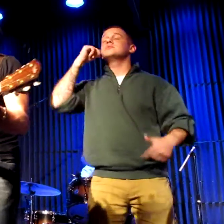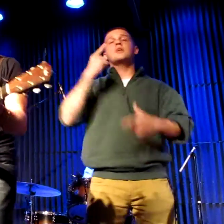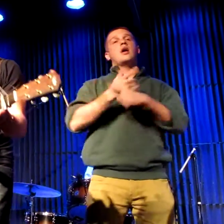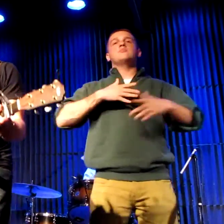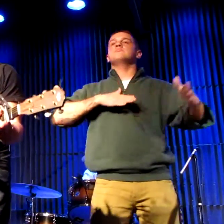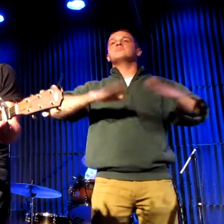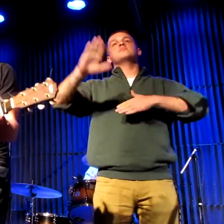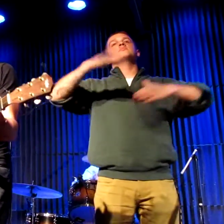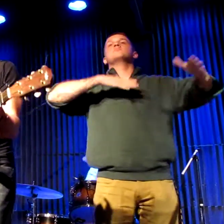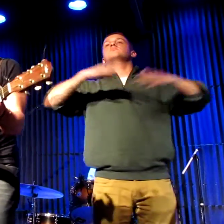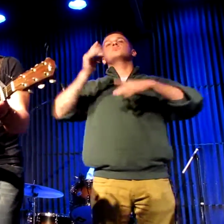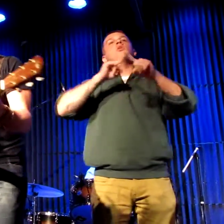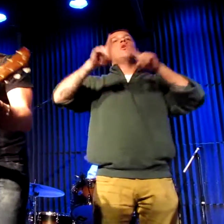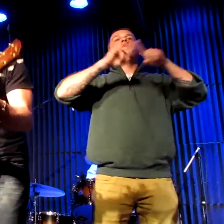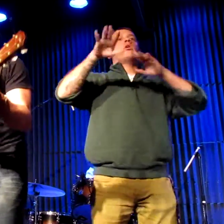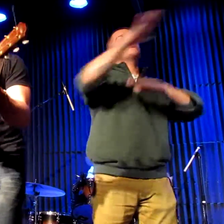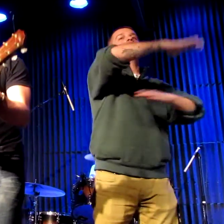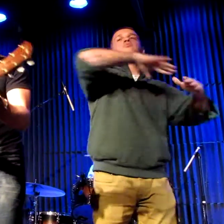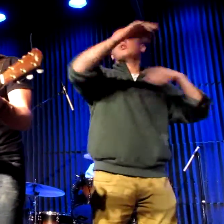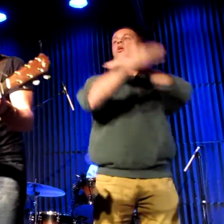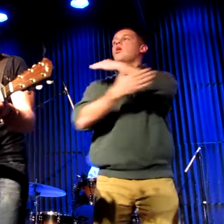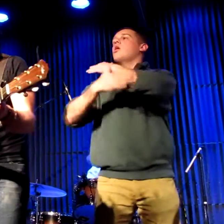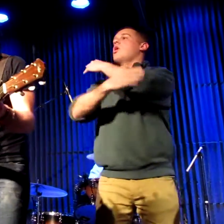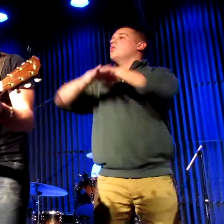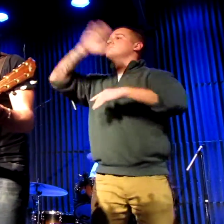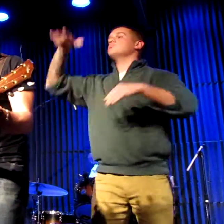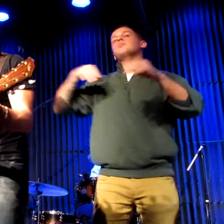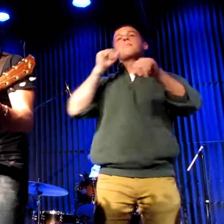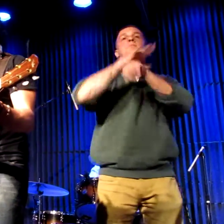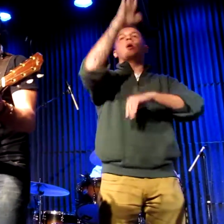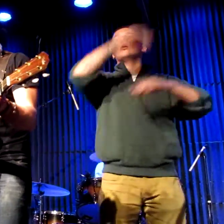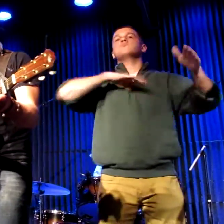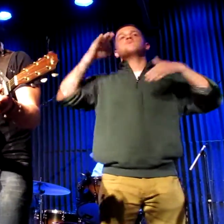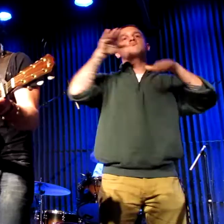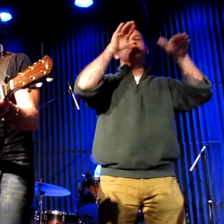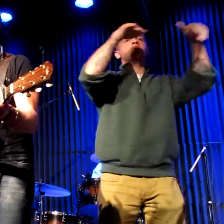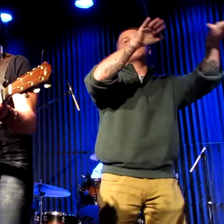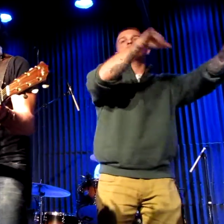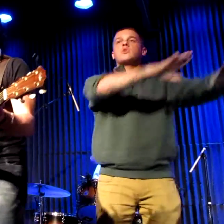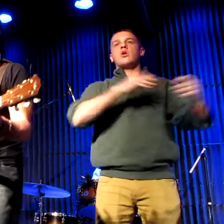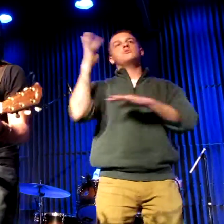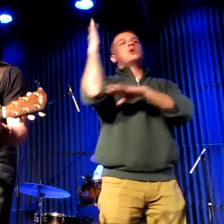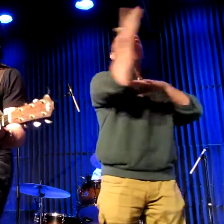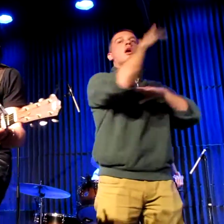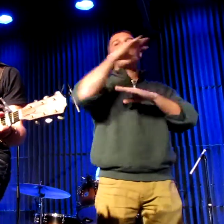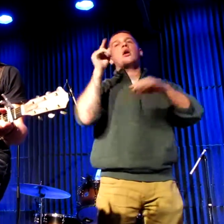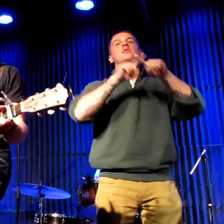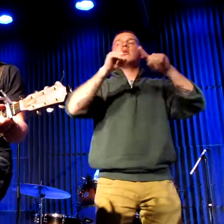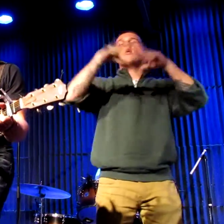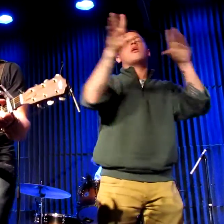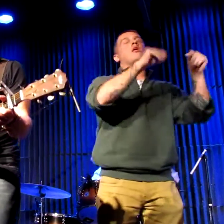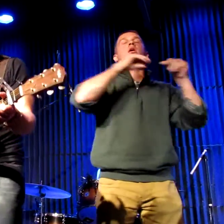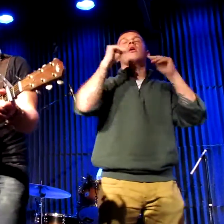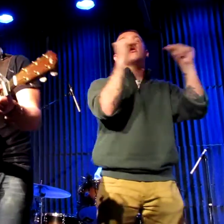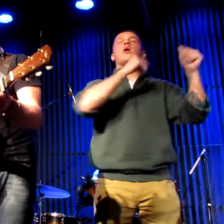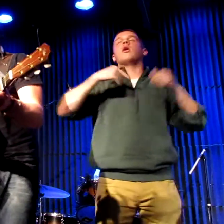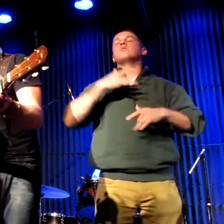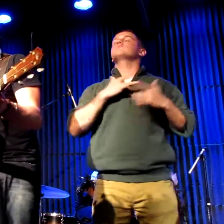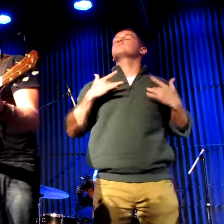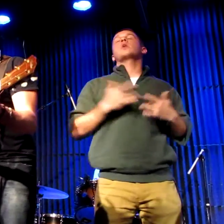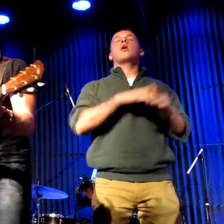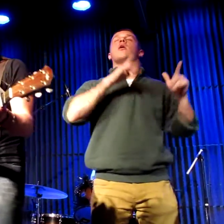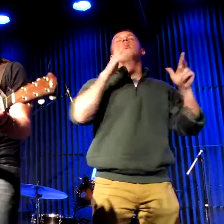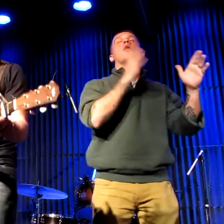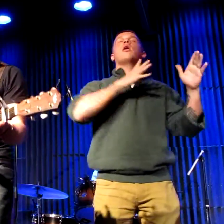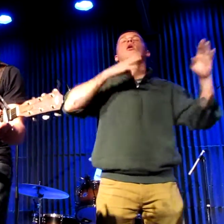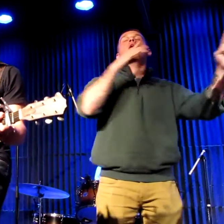Out of the foreign lands, in the mountains and the oceans, in the jungles and the sands, and our hearts are marching with them, and we want